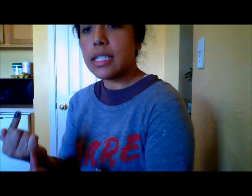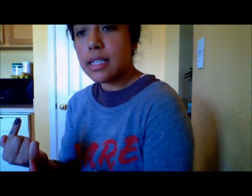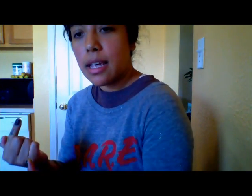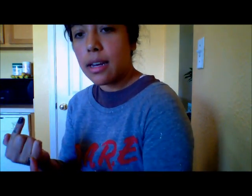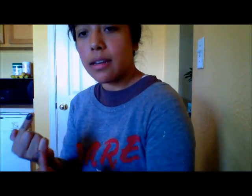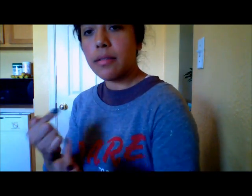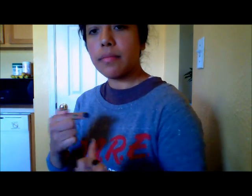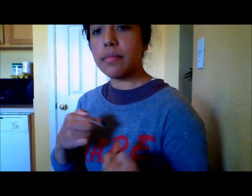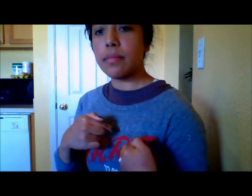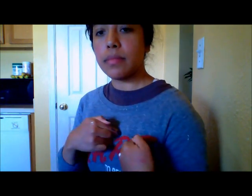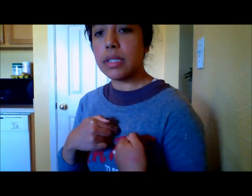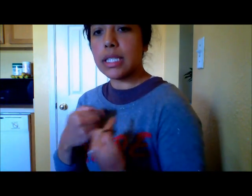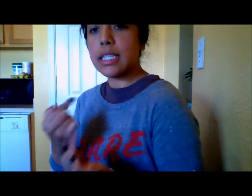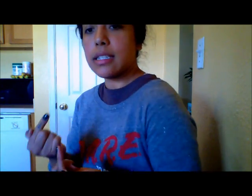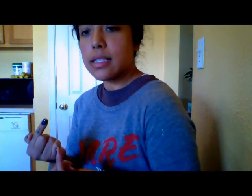Since then, since.